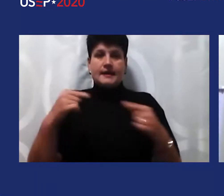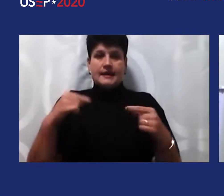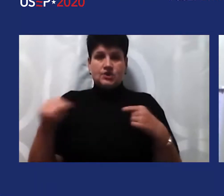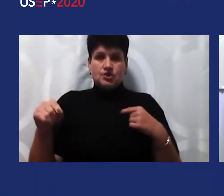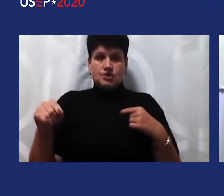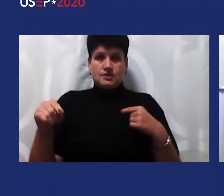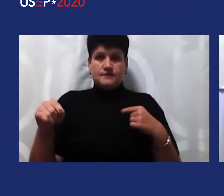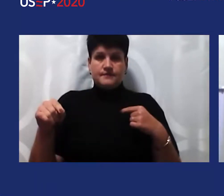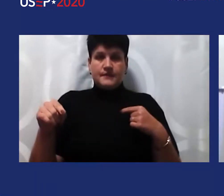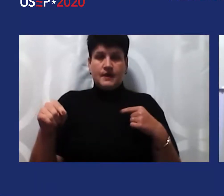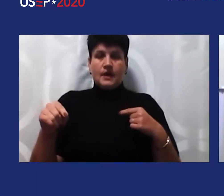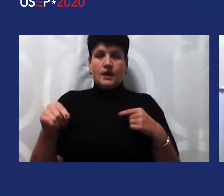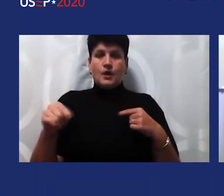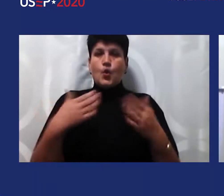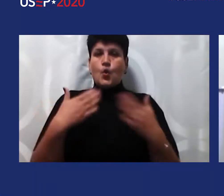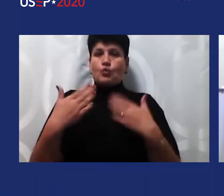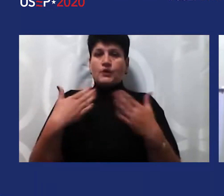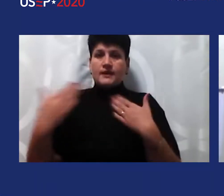reports shortly.